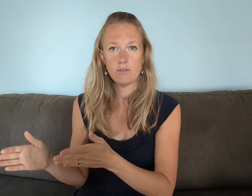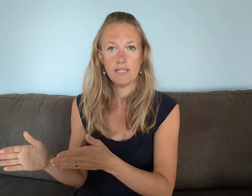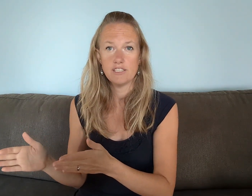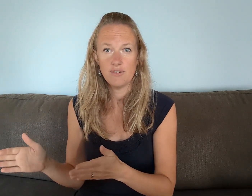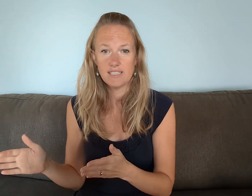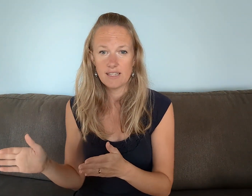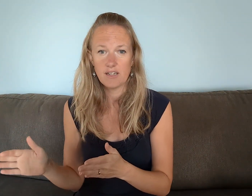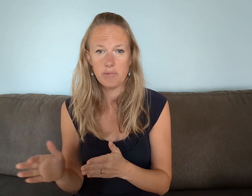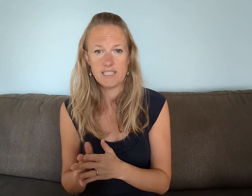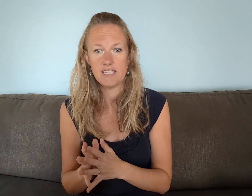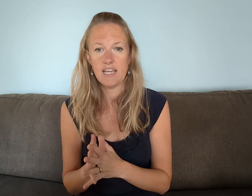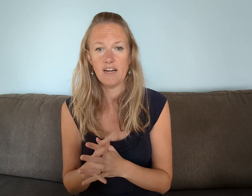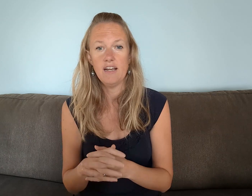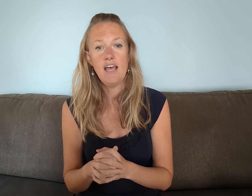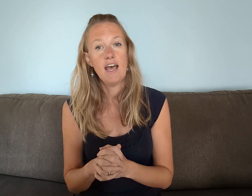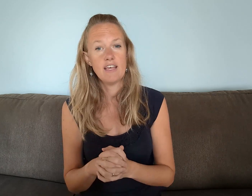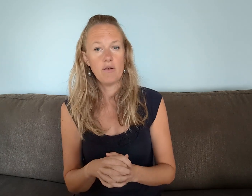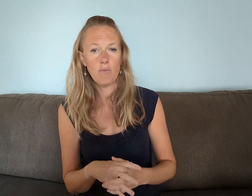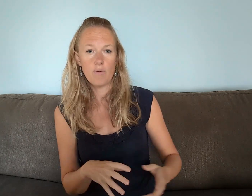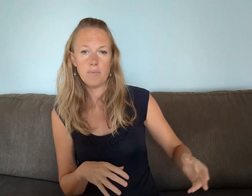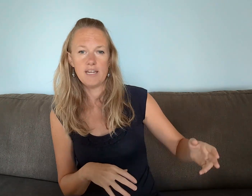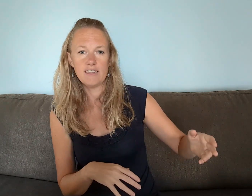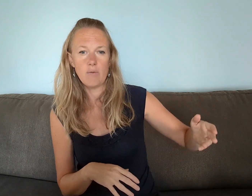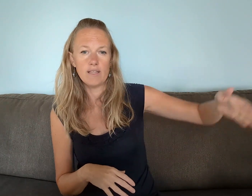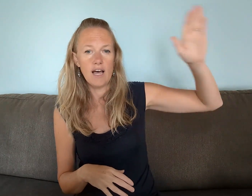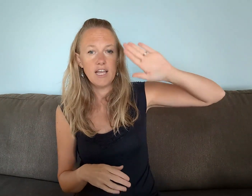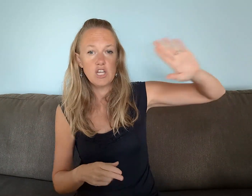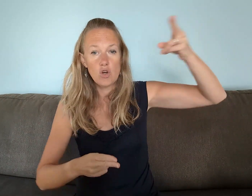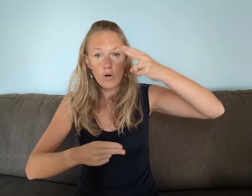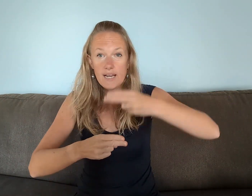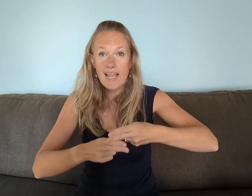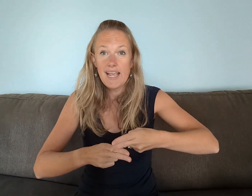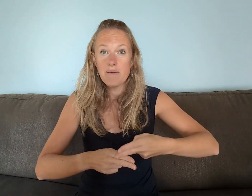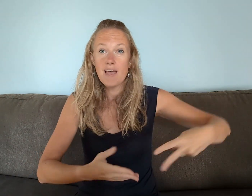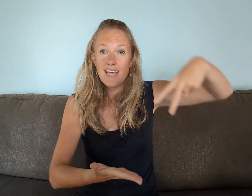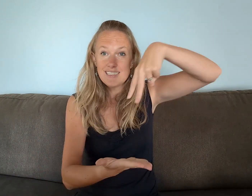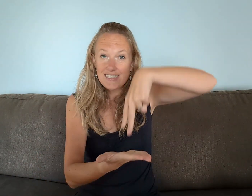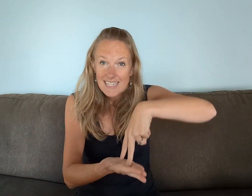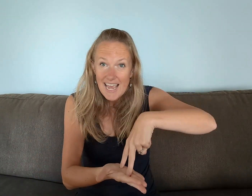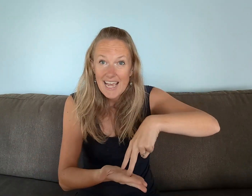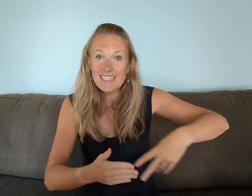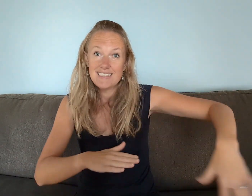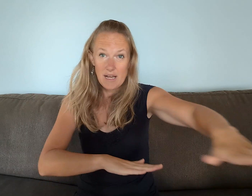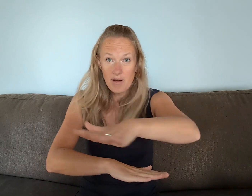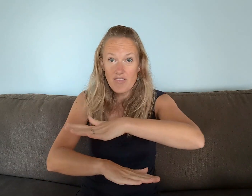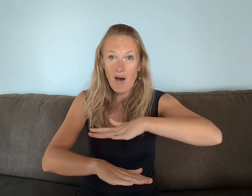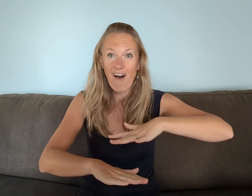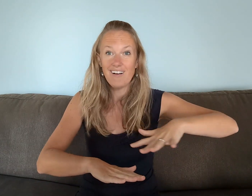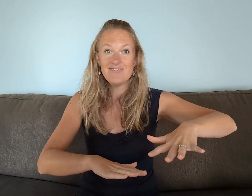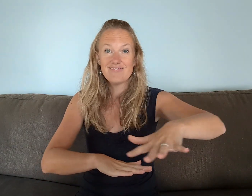okay too. It is a little busy in there. And then repeating that one line, your name stands above them all. Okay,